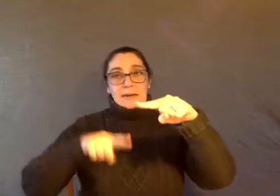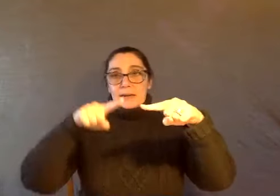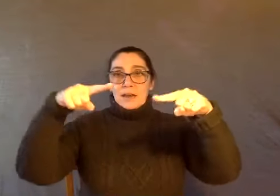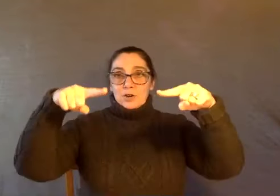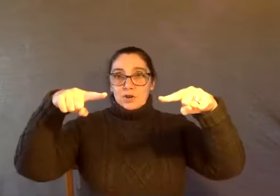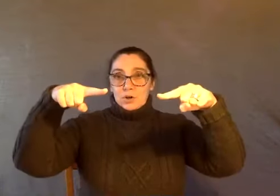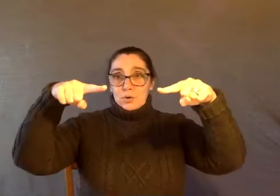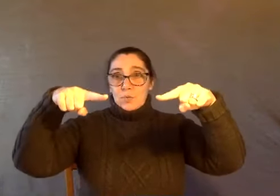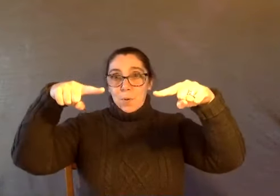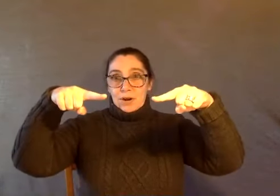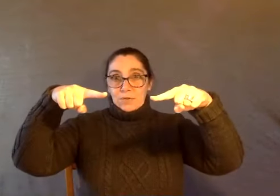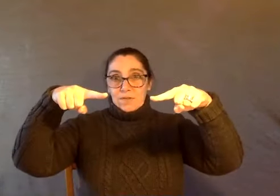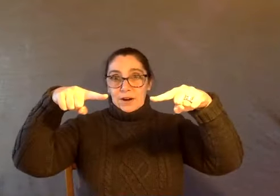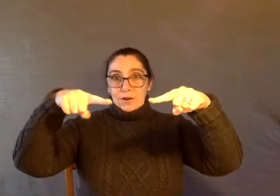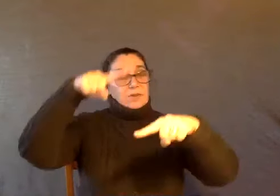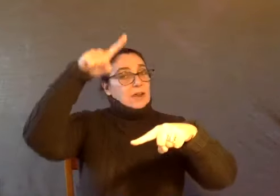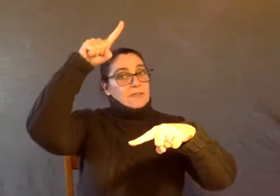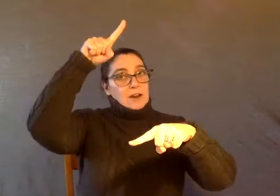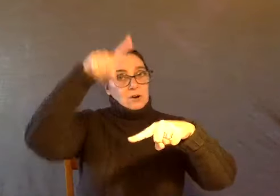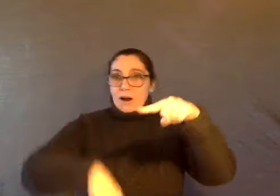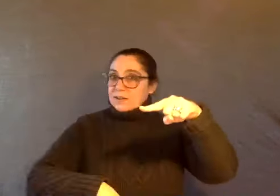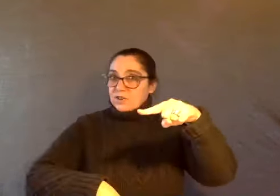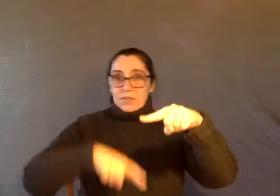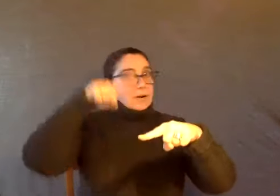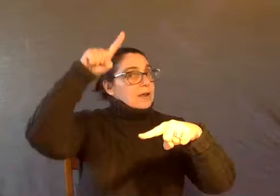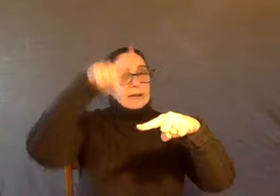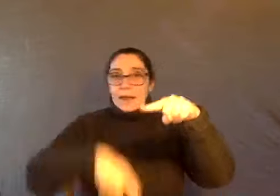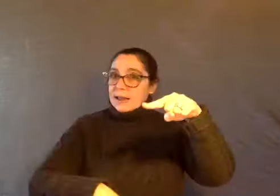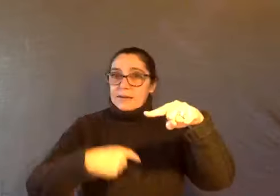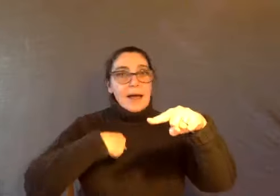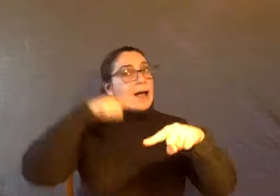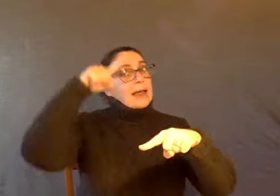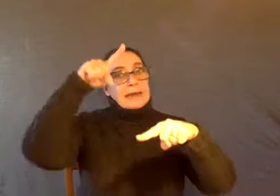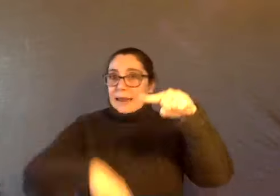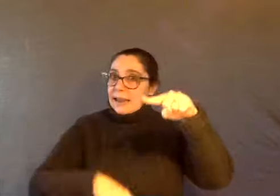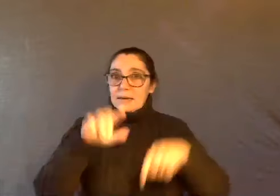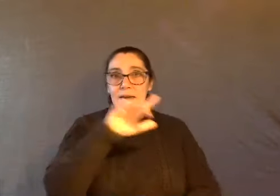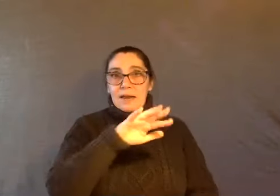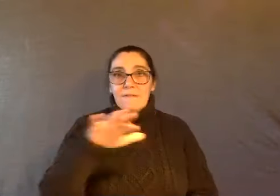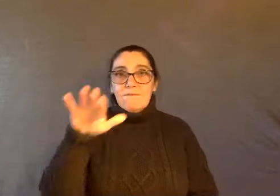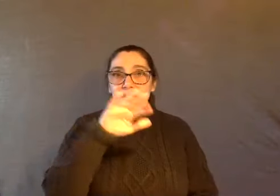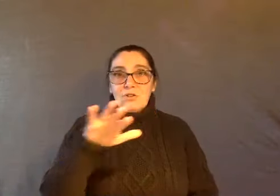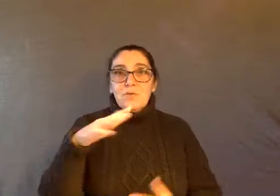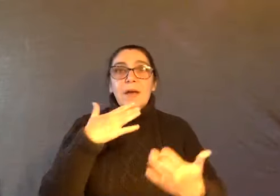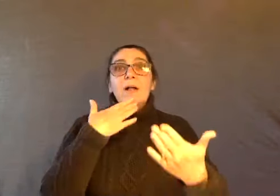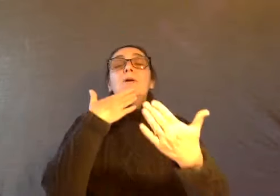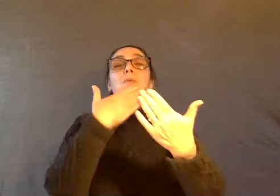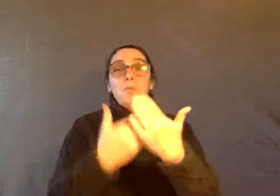Can't. 2 pointer fingers that cross each other. Can't. I can't finger spell